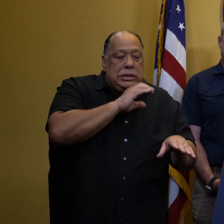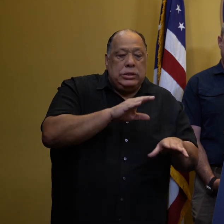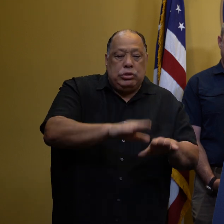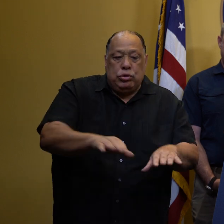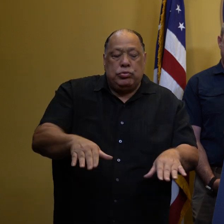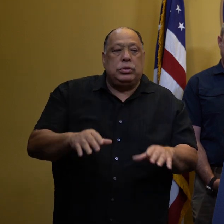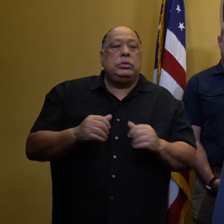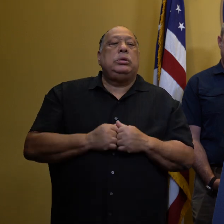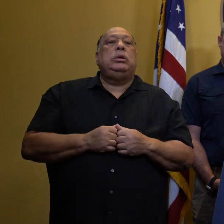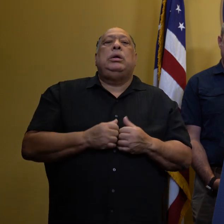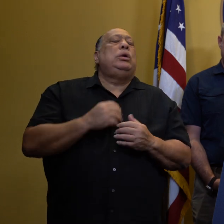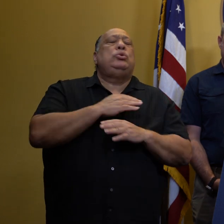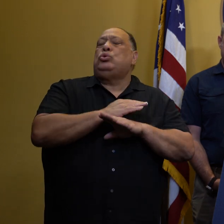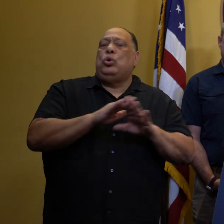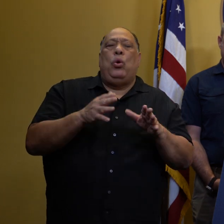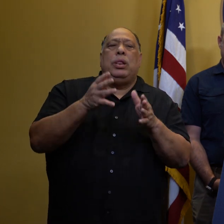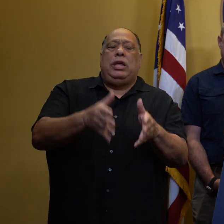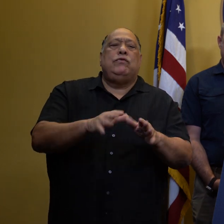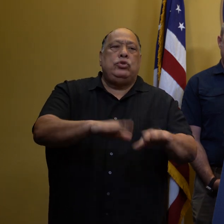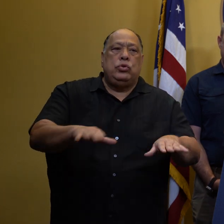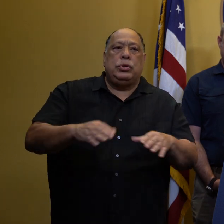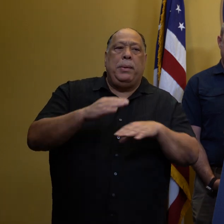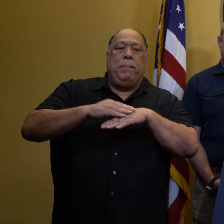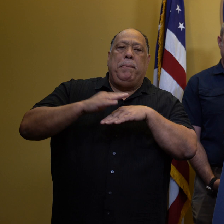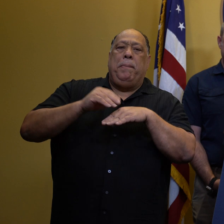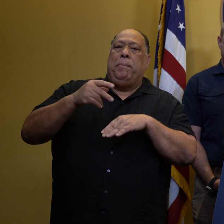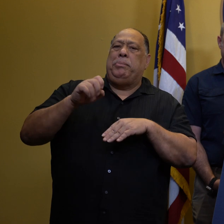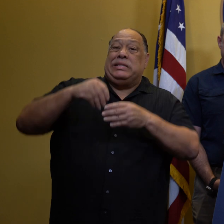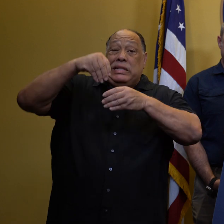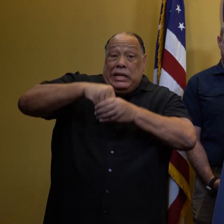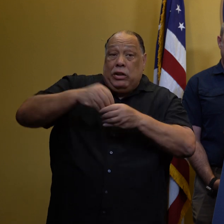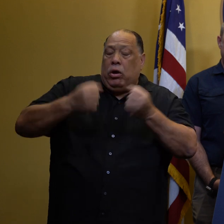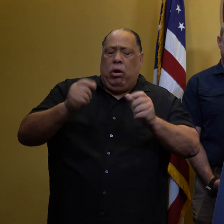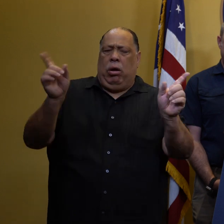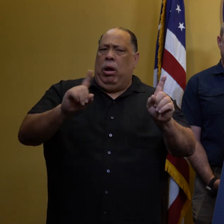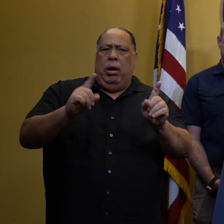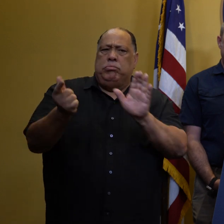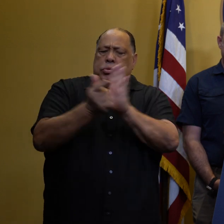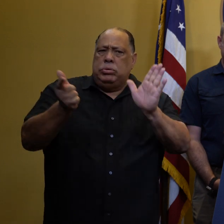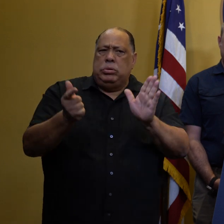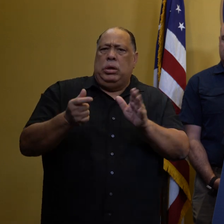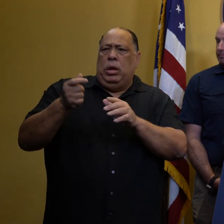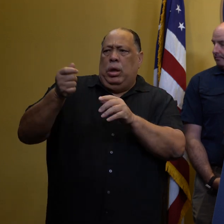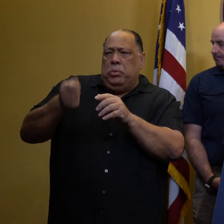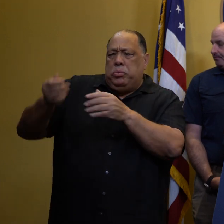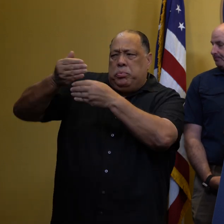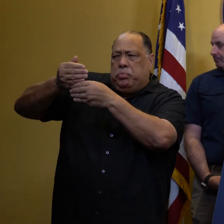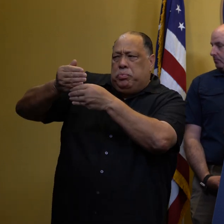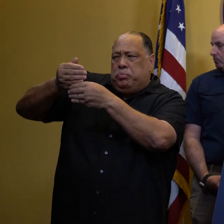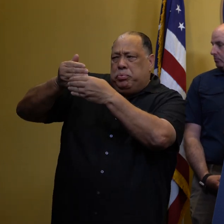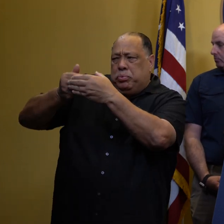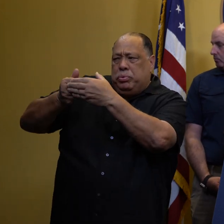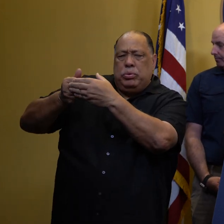As Colin said, please do not leave children and pets in cars. That's a no-no. Please don't do that, right? Just cracking windows do not help. Just